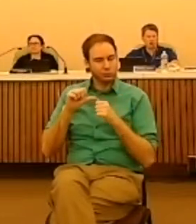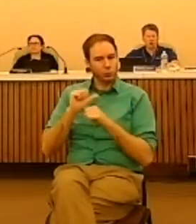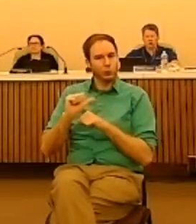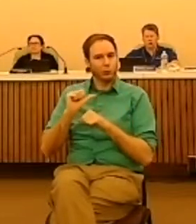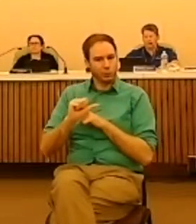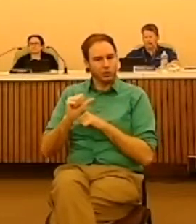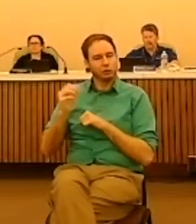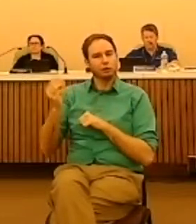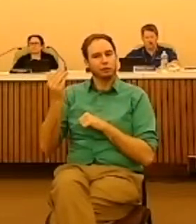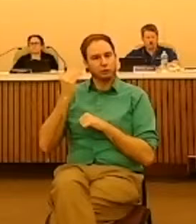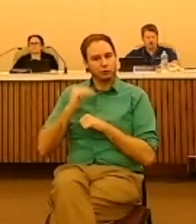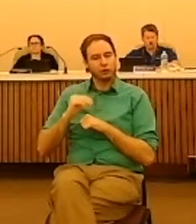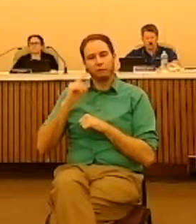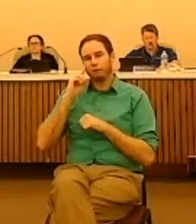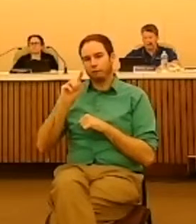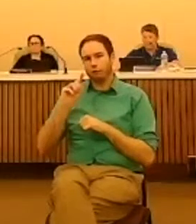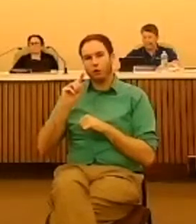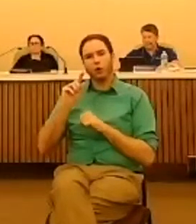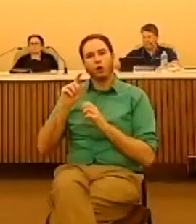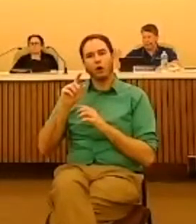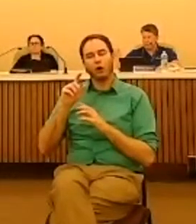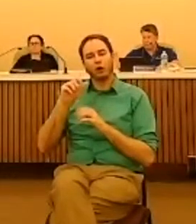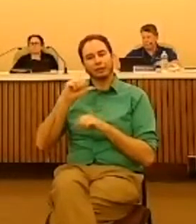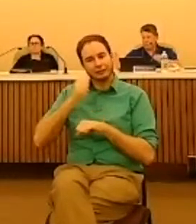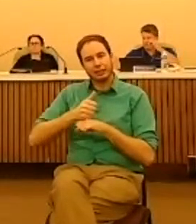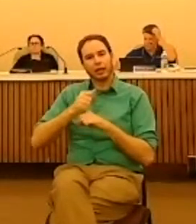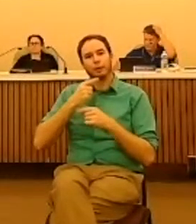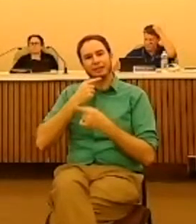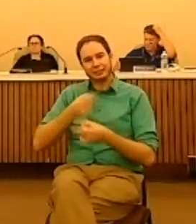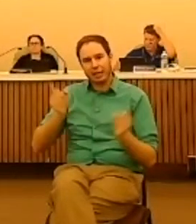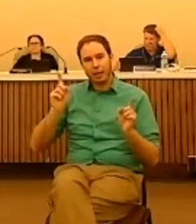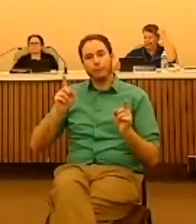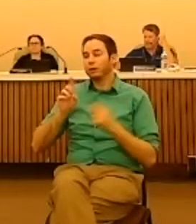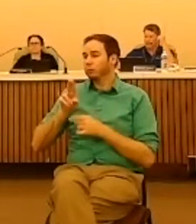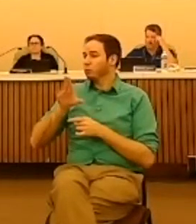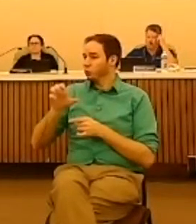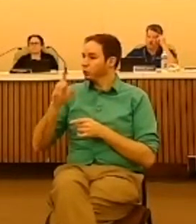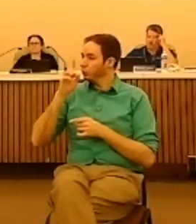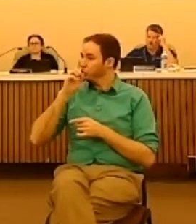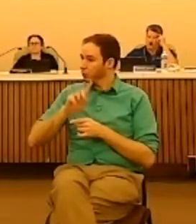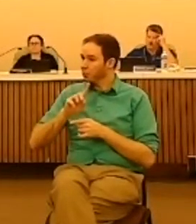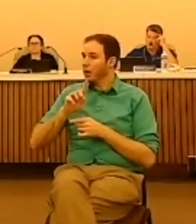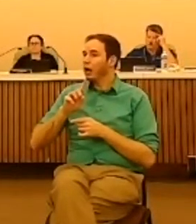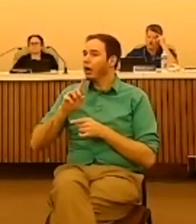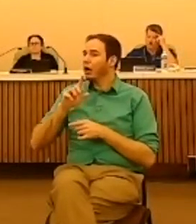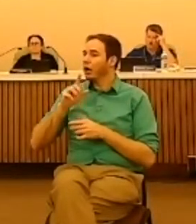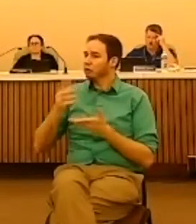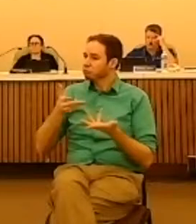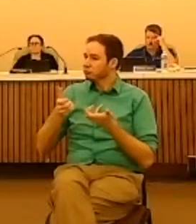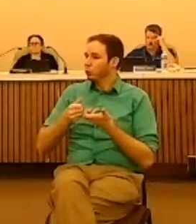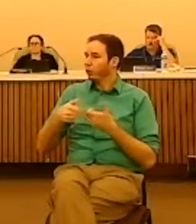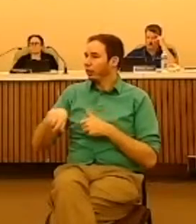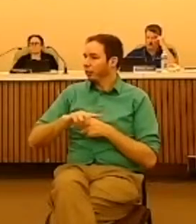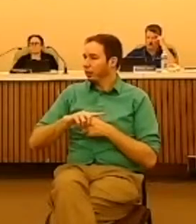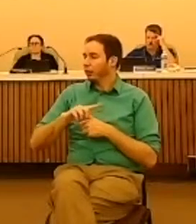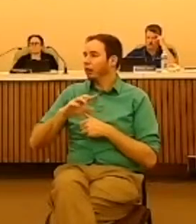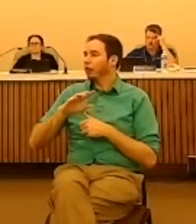into a statement. Again, Bruce, if you could open up dialogue with